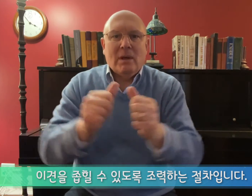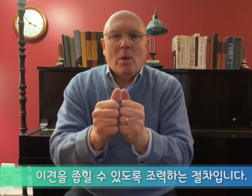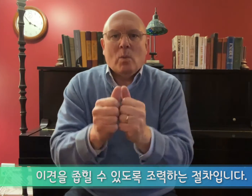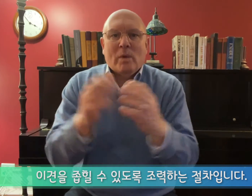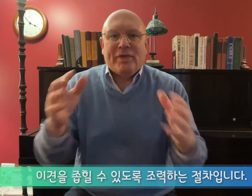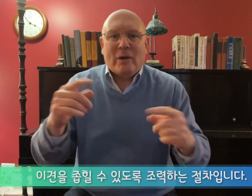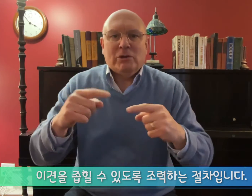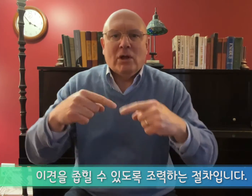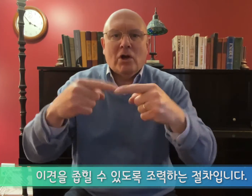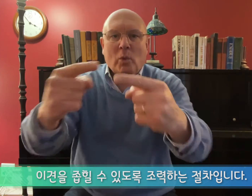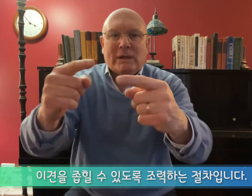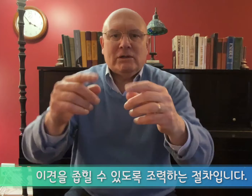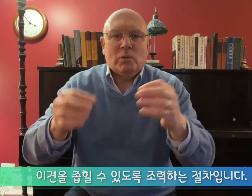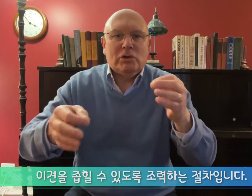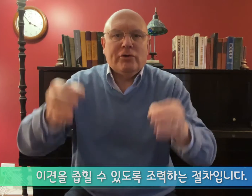to trial.